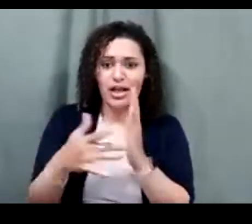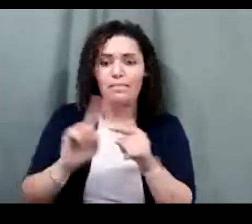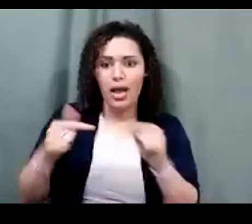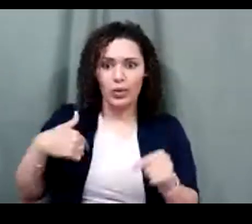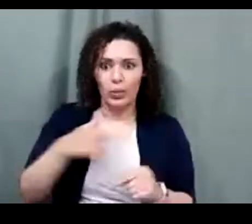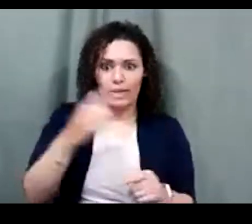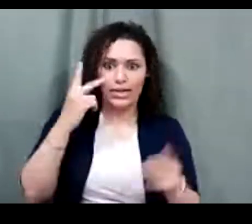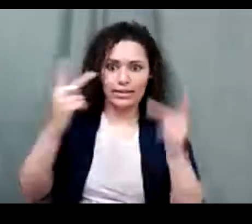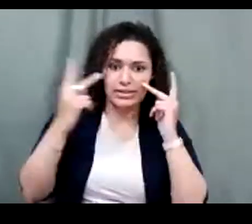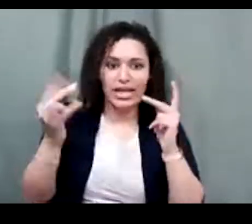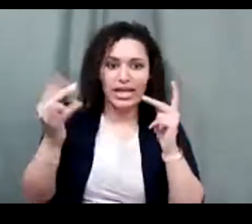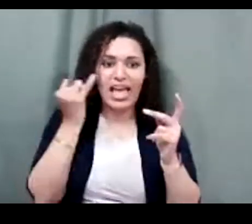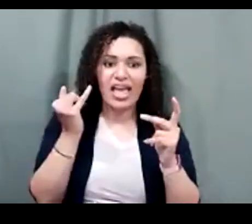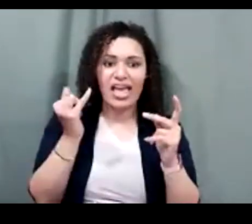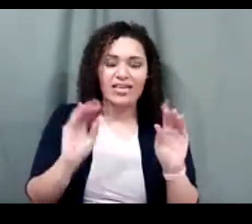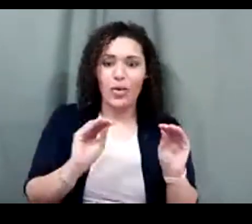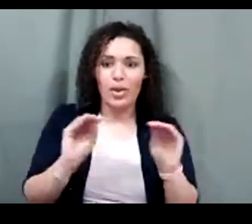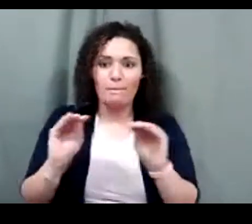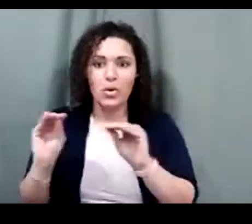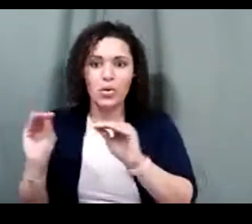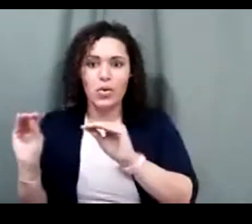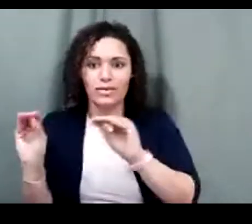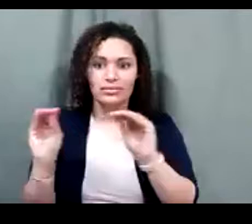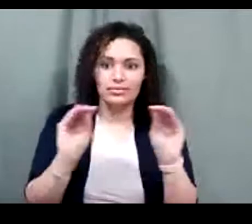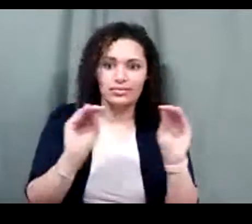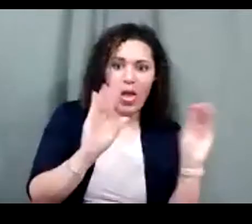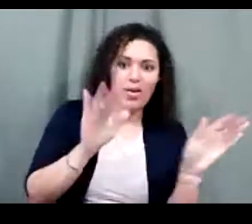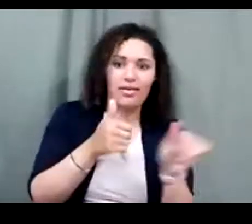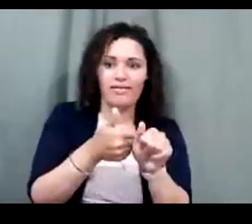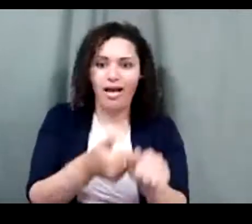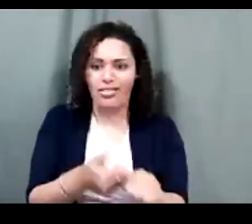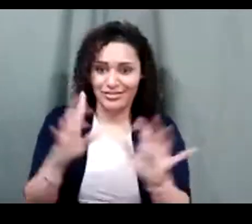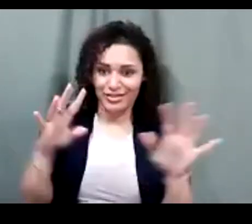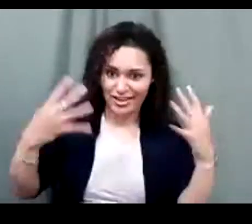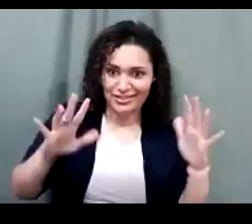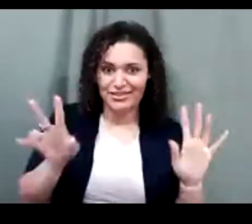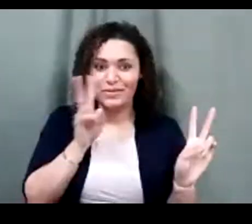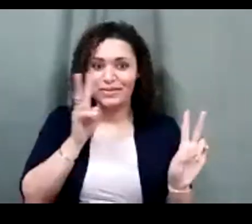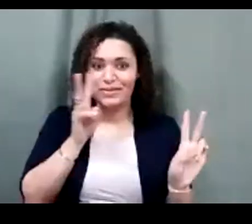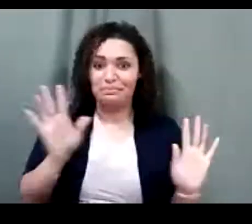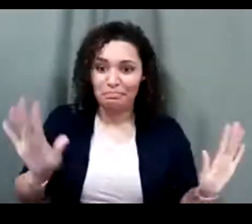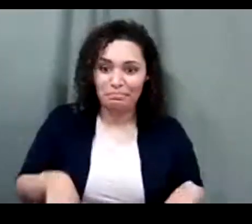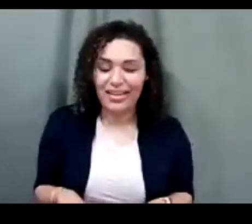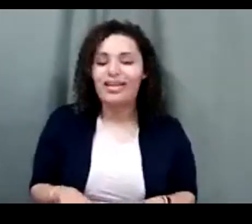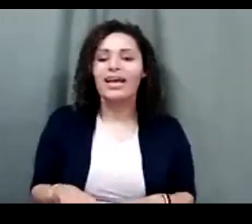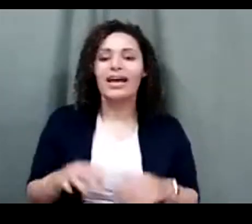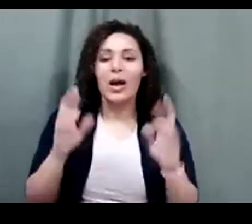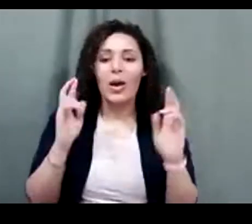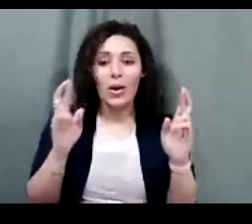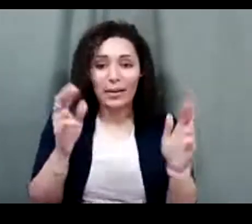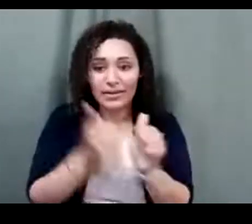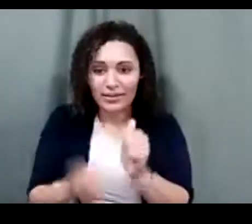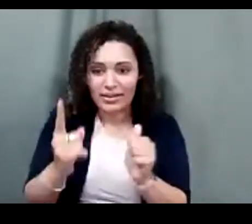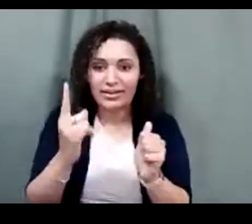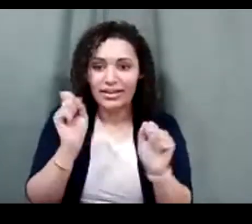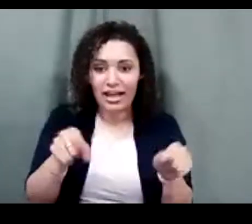And if we dance around, supposedly it follows us. So it's a little crazy. Anyway, so we'll see. I hope it means that everyone will be able to